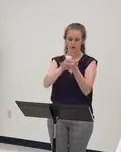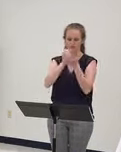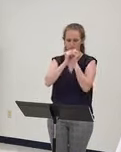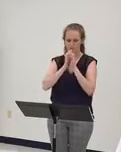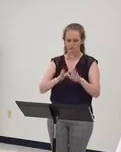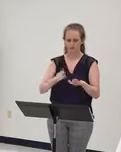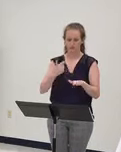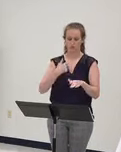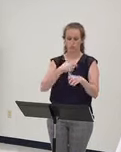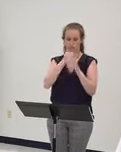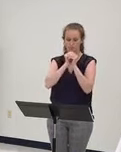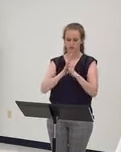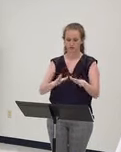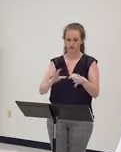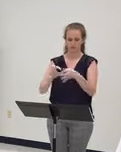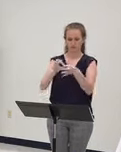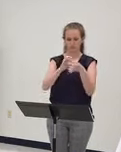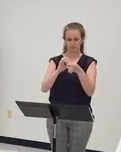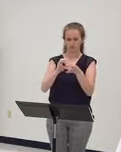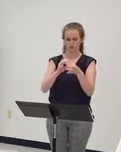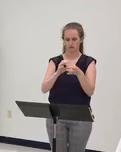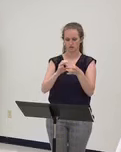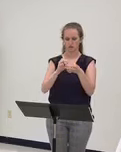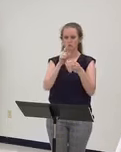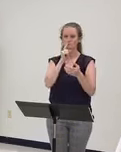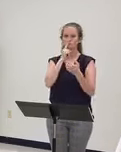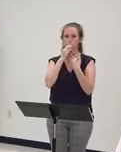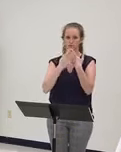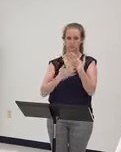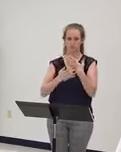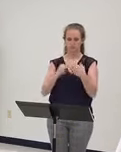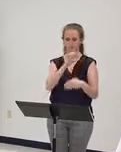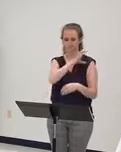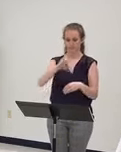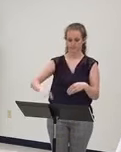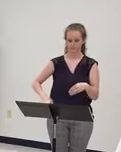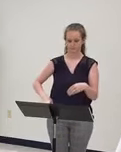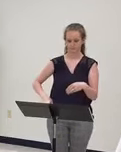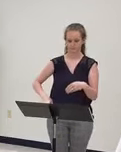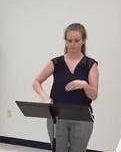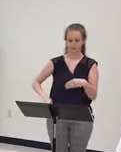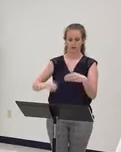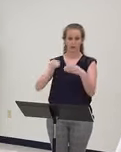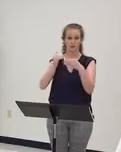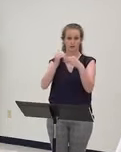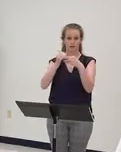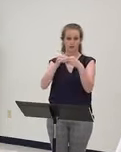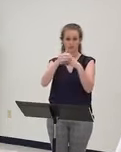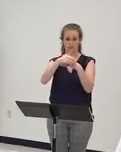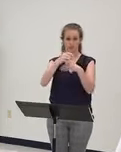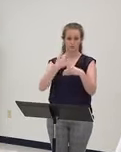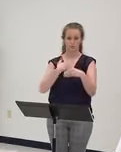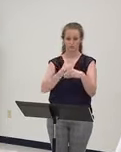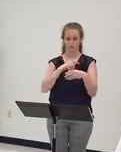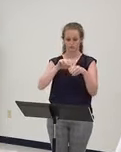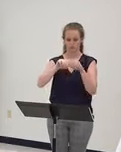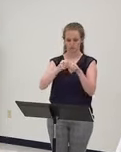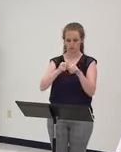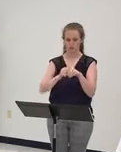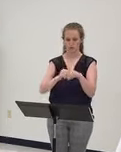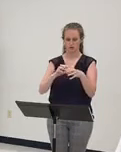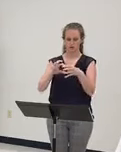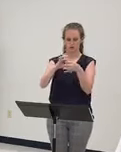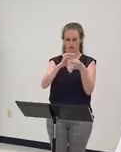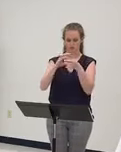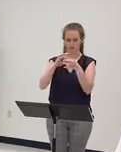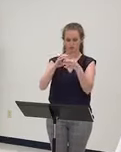of blessing that we bless, is it not a participation in the blood of Christ? The bread that we break,